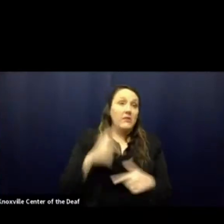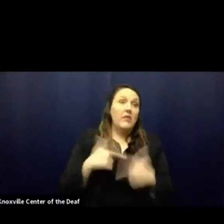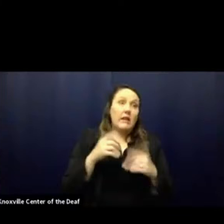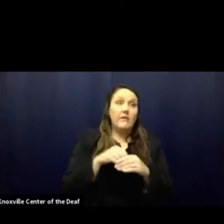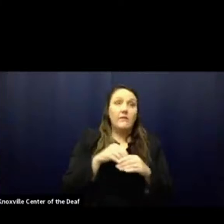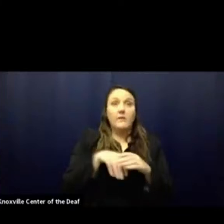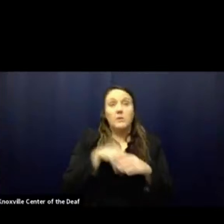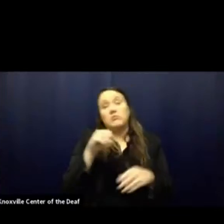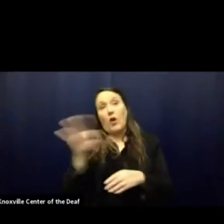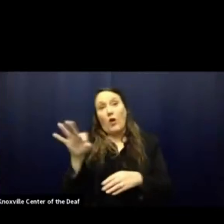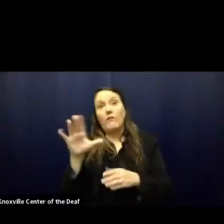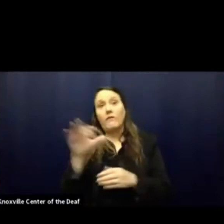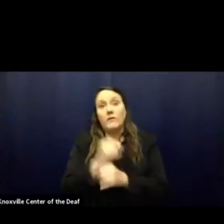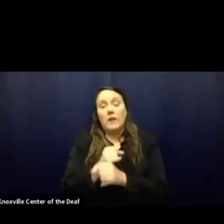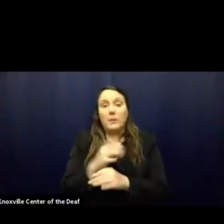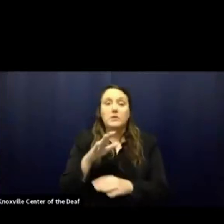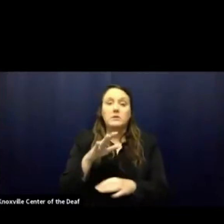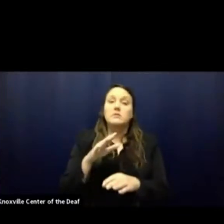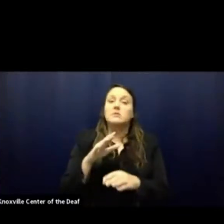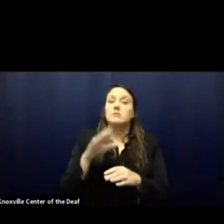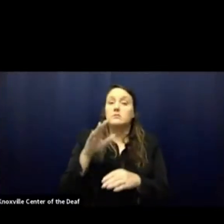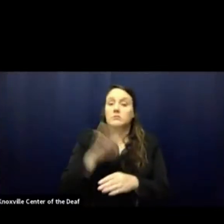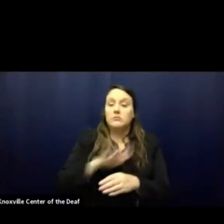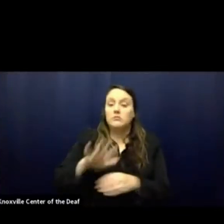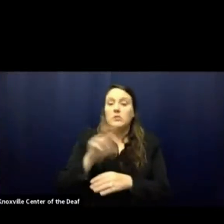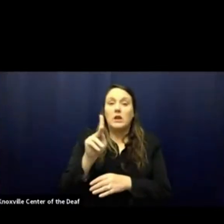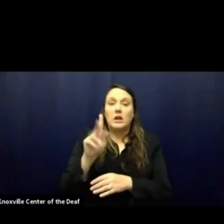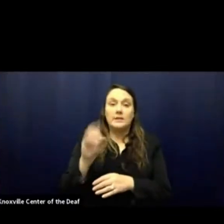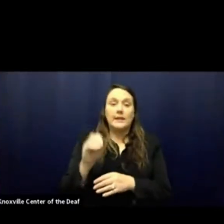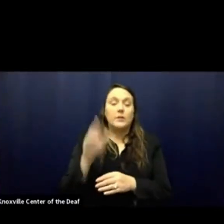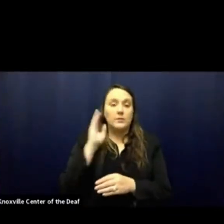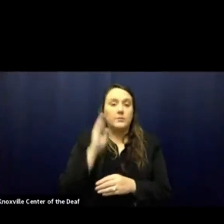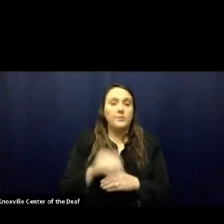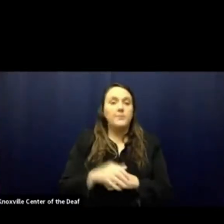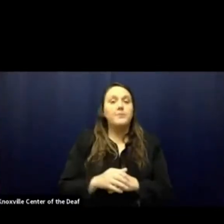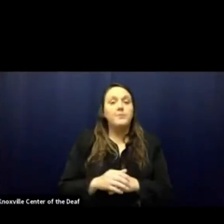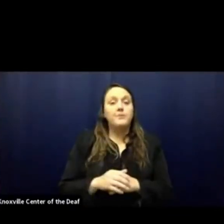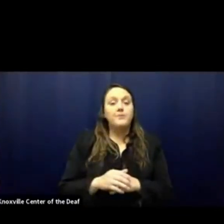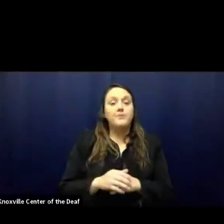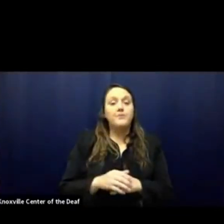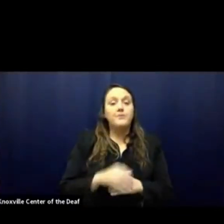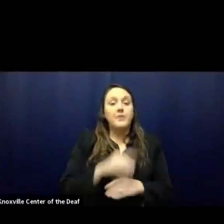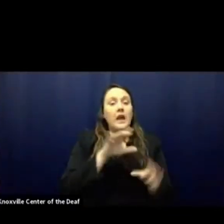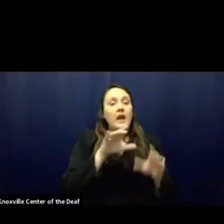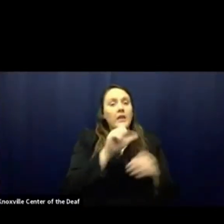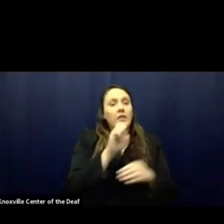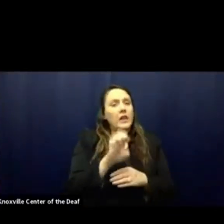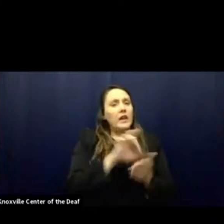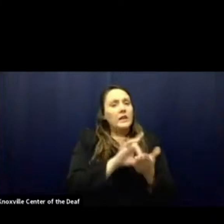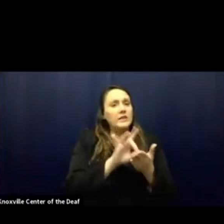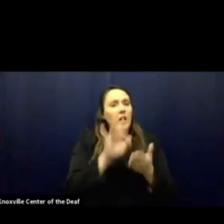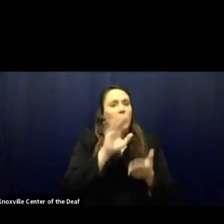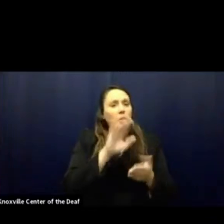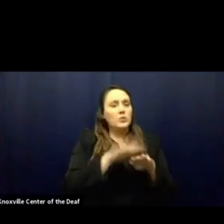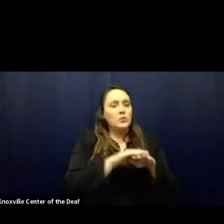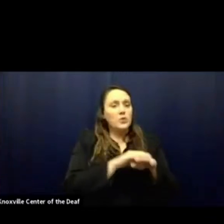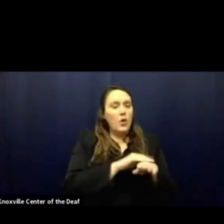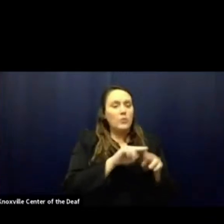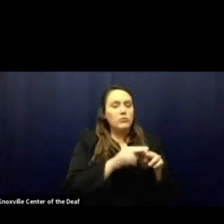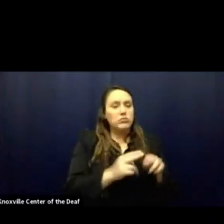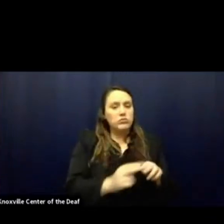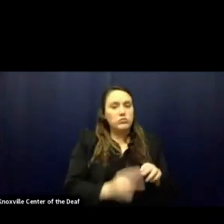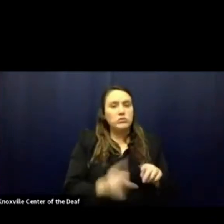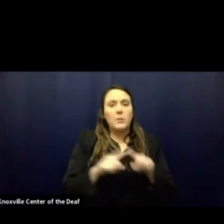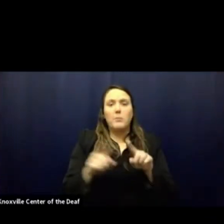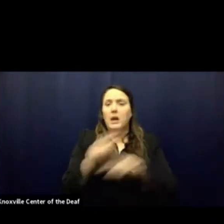counted in our count. From Grace with WBIR, case growth seems to be slowing down, but hospitalizations are trending up. Is